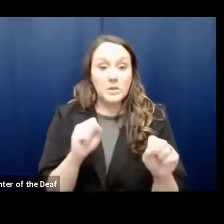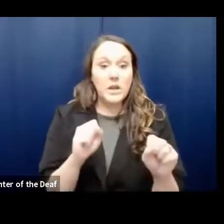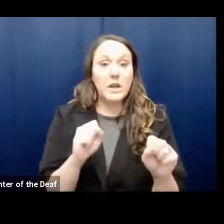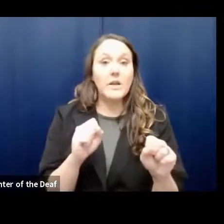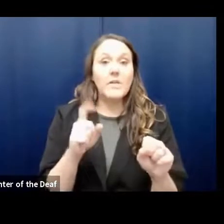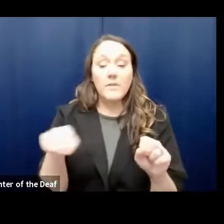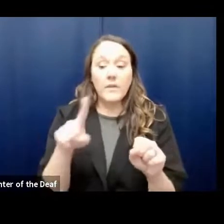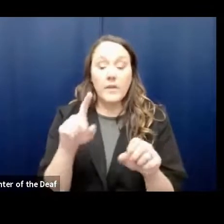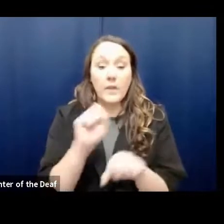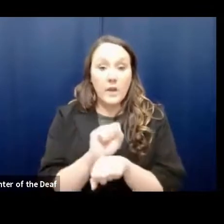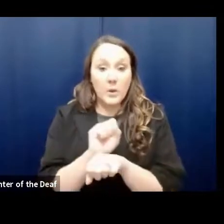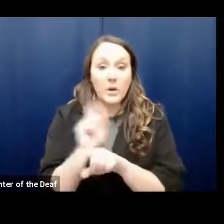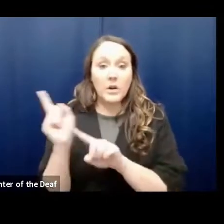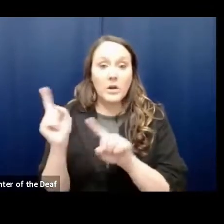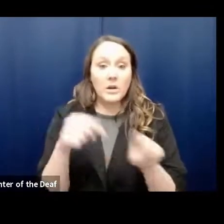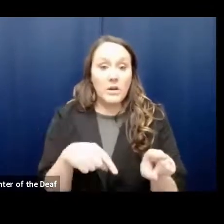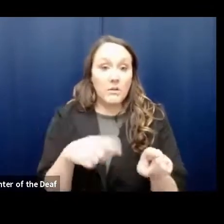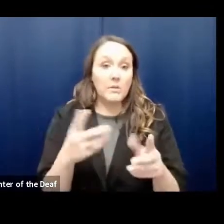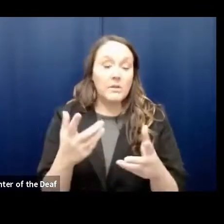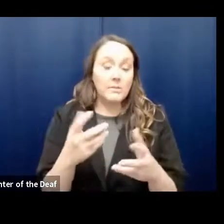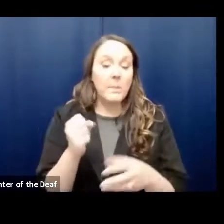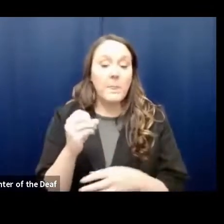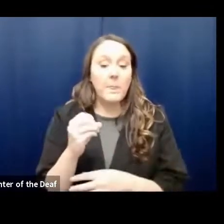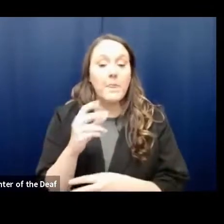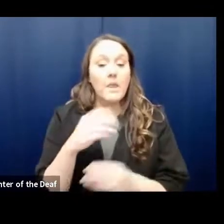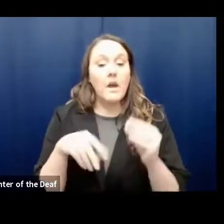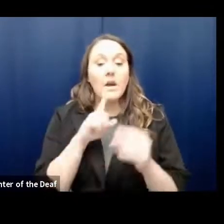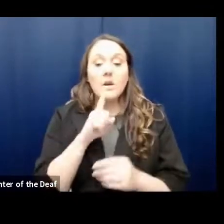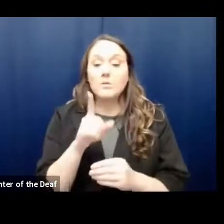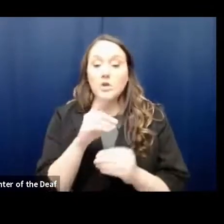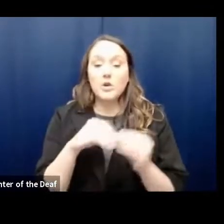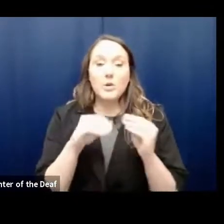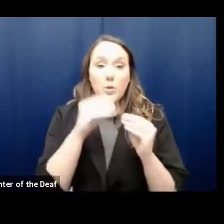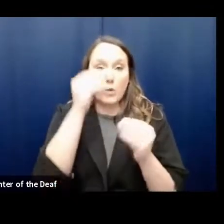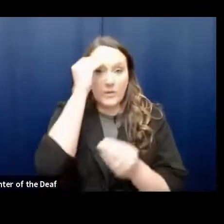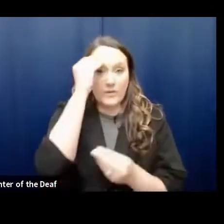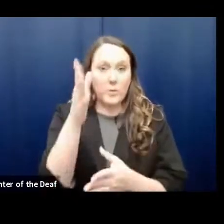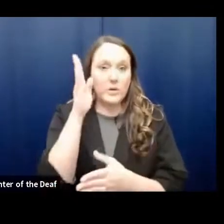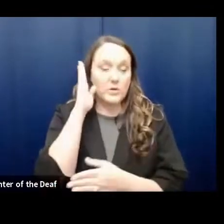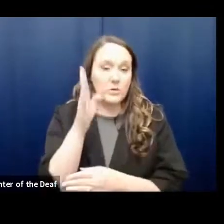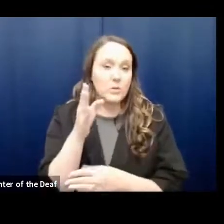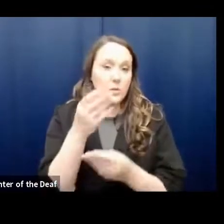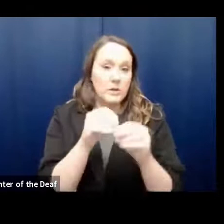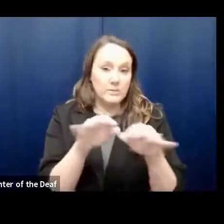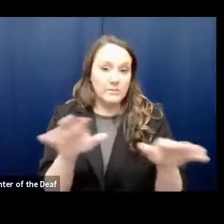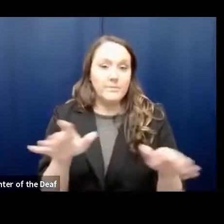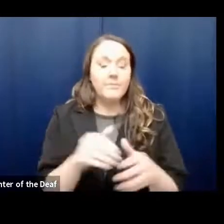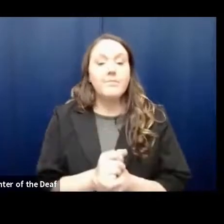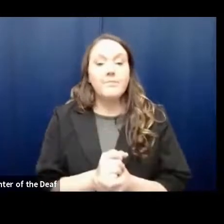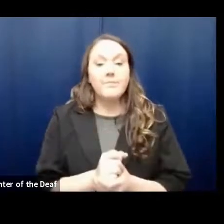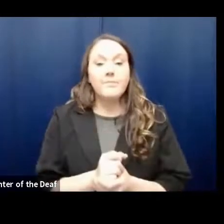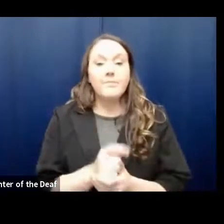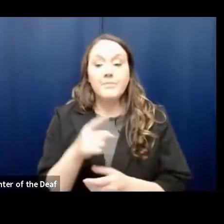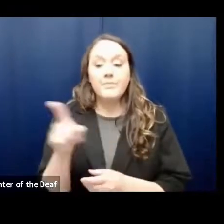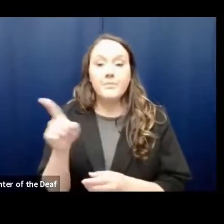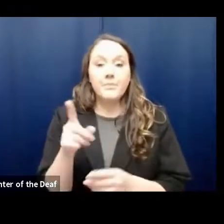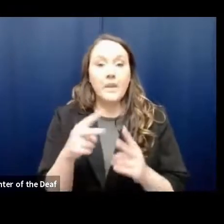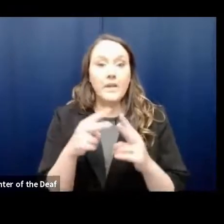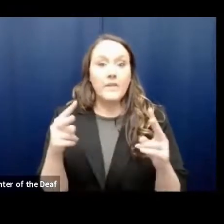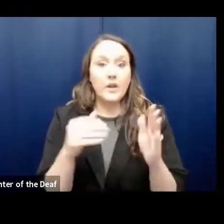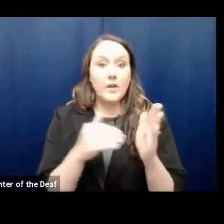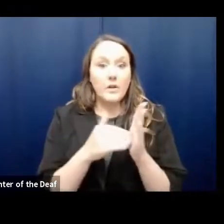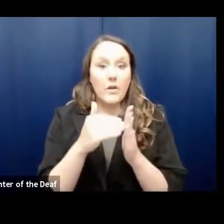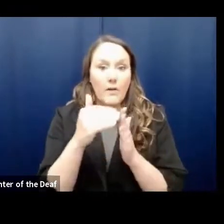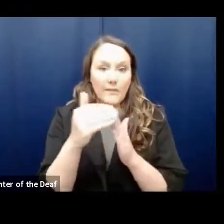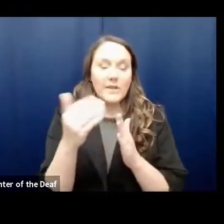working and coming to those. And so I'm sure more information will come out. They are very, very frequently